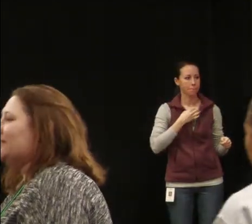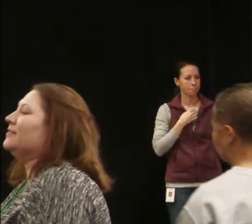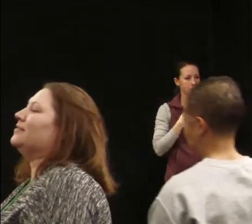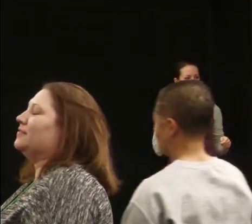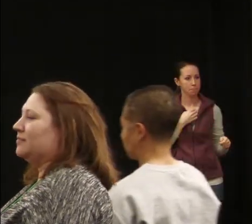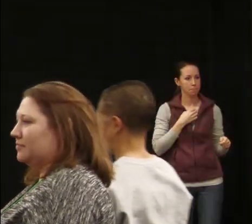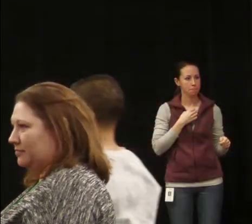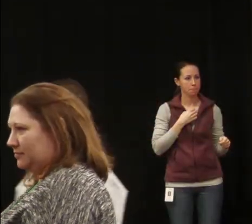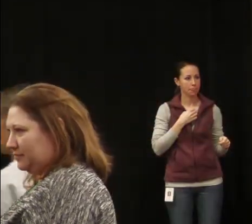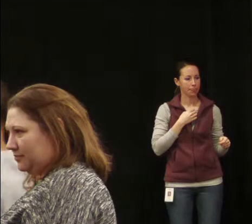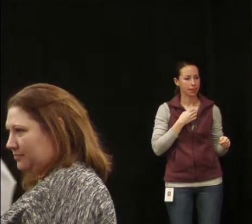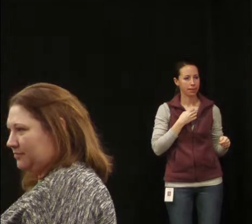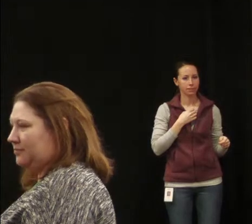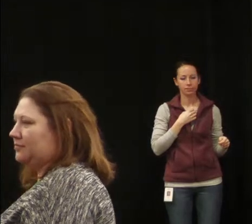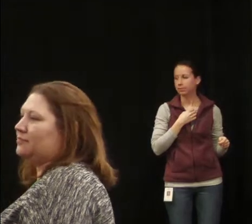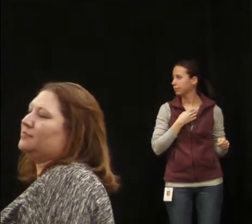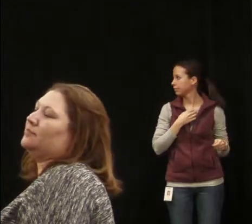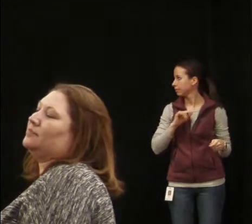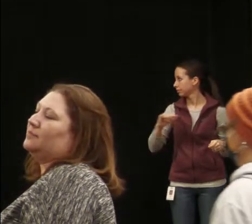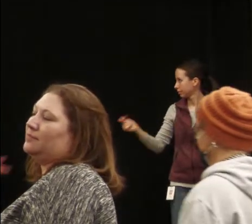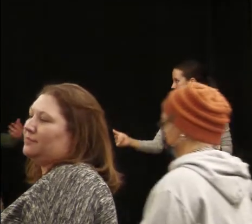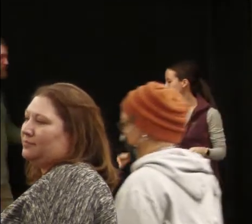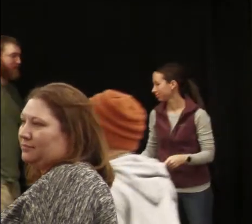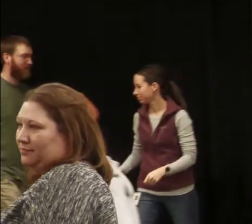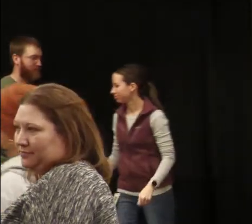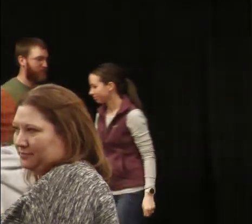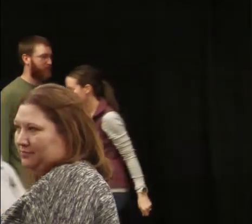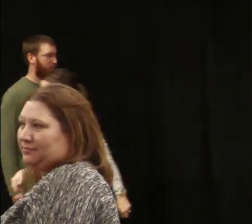I did have an answer.